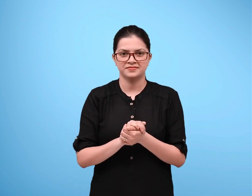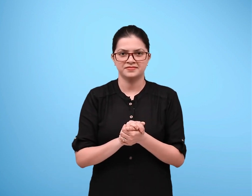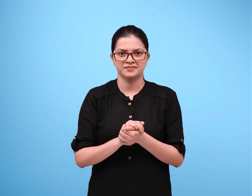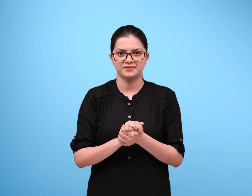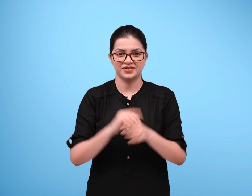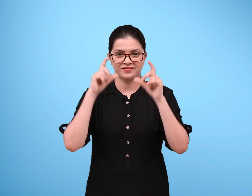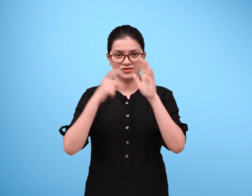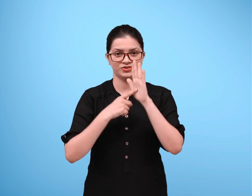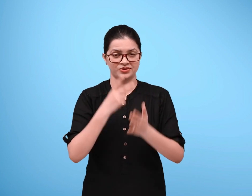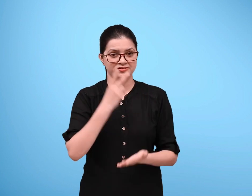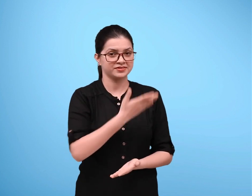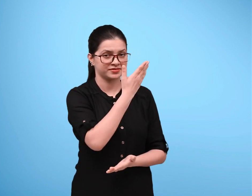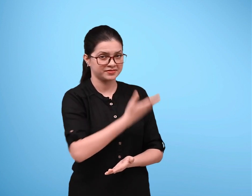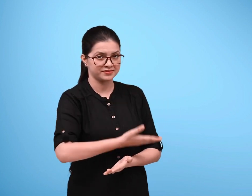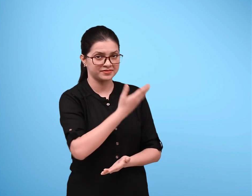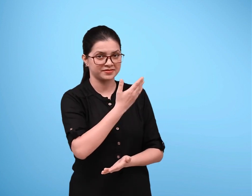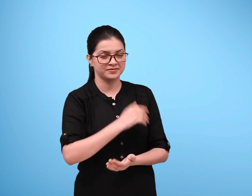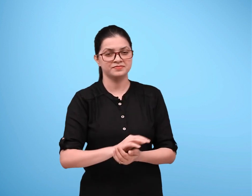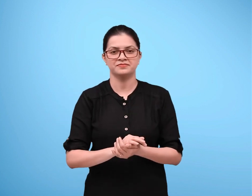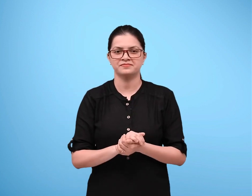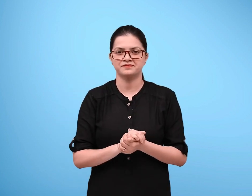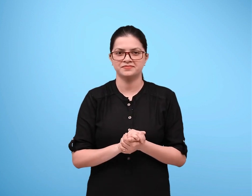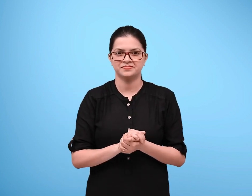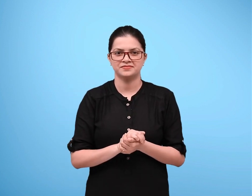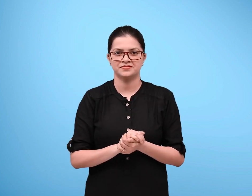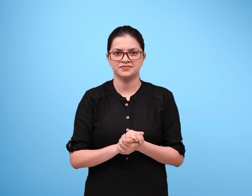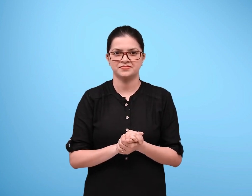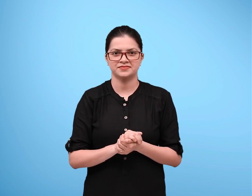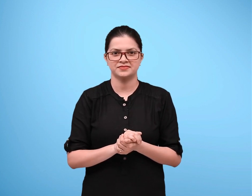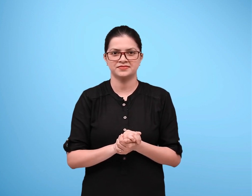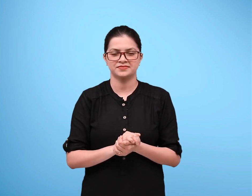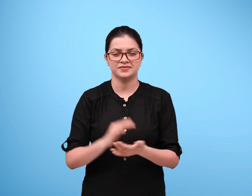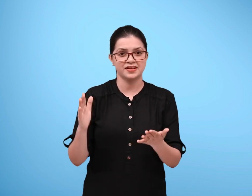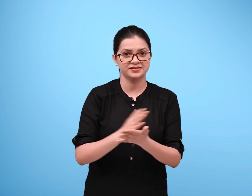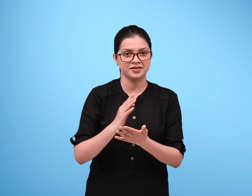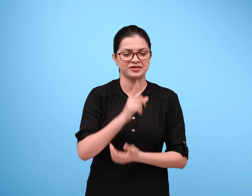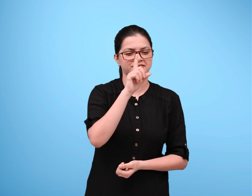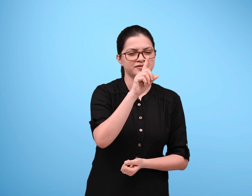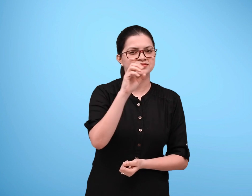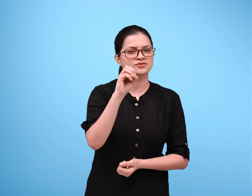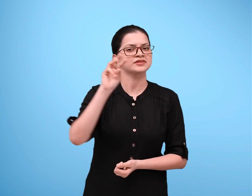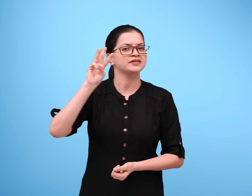Figure 10.11 shows motion of an ant. Page 103.